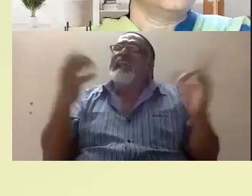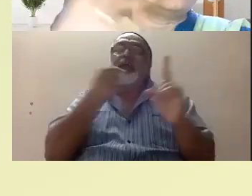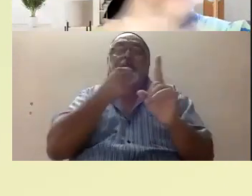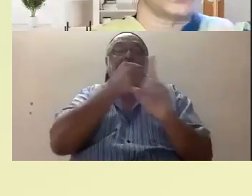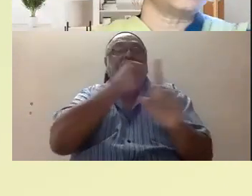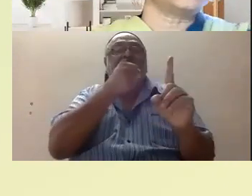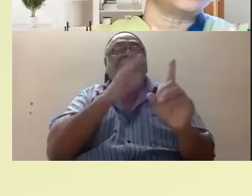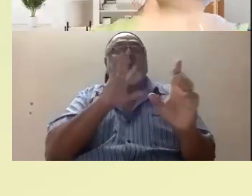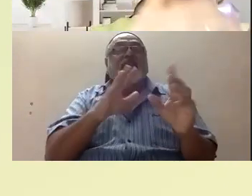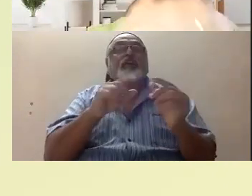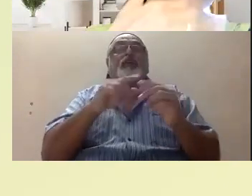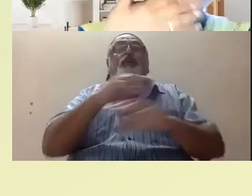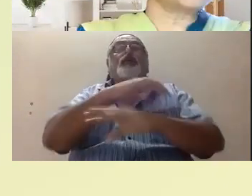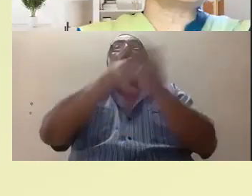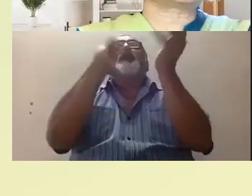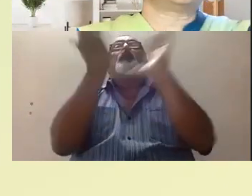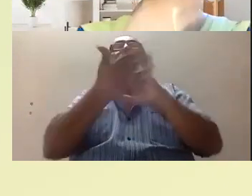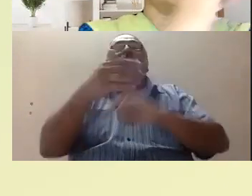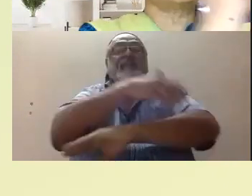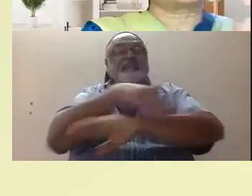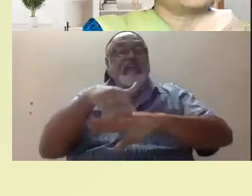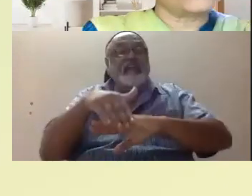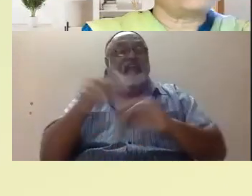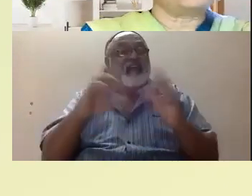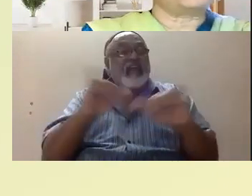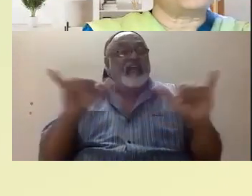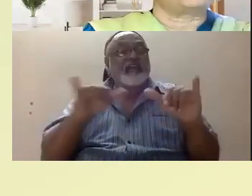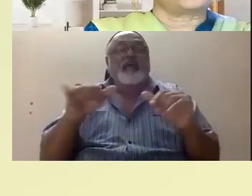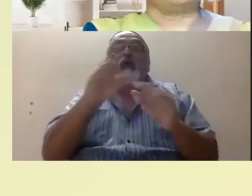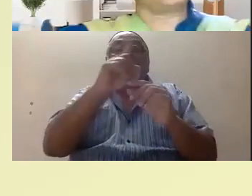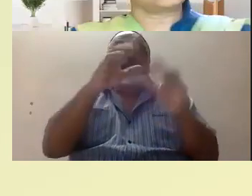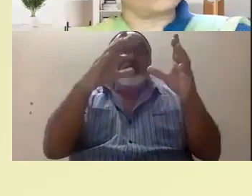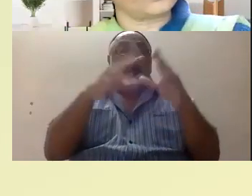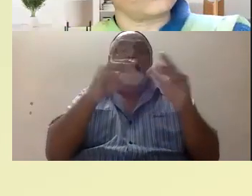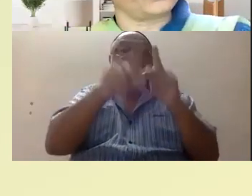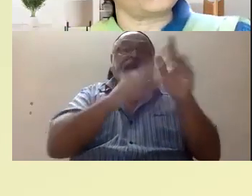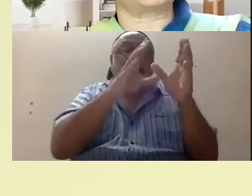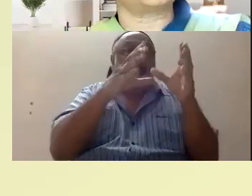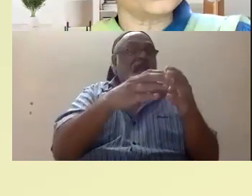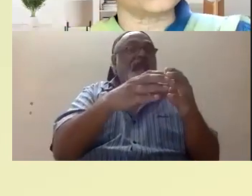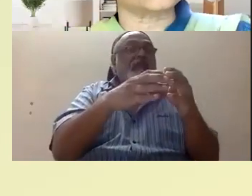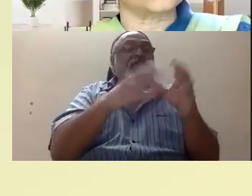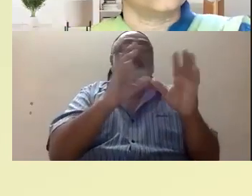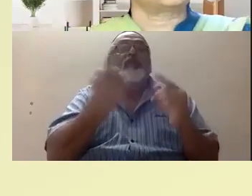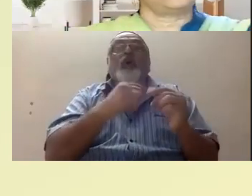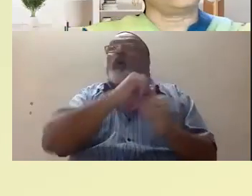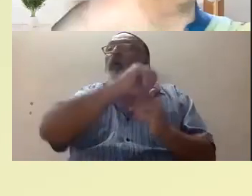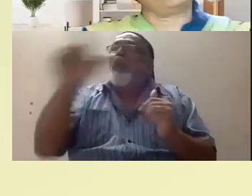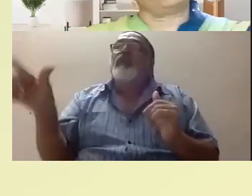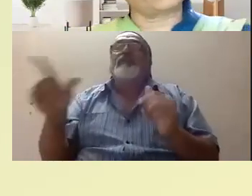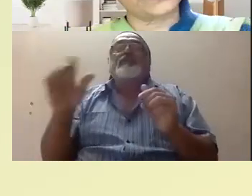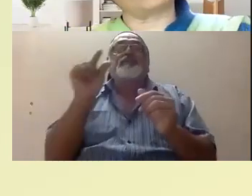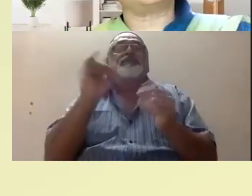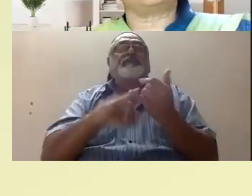design which impacts not just one segment of people. Every segment of people are users. So when